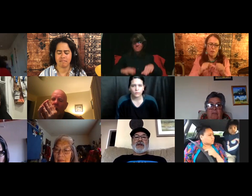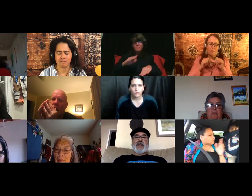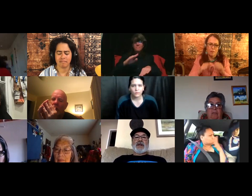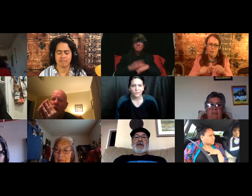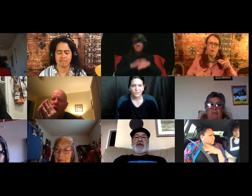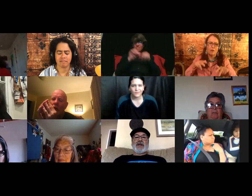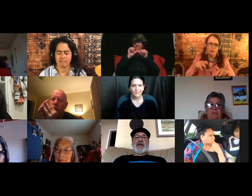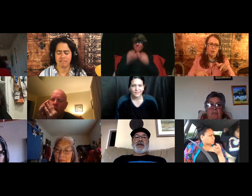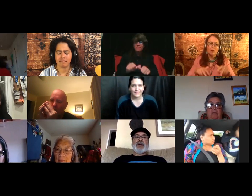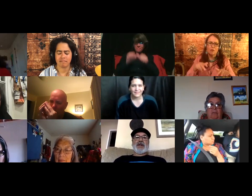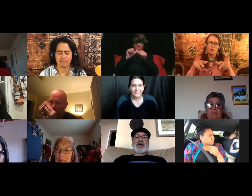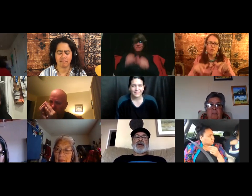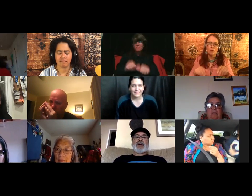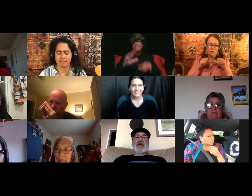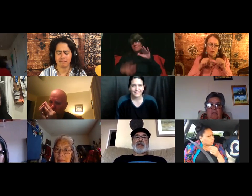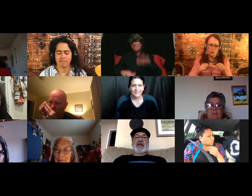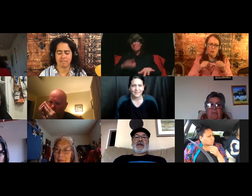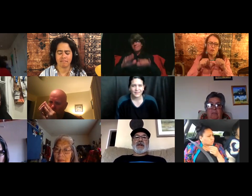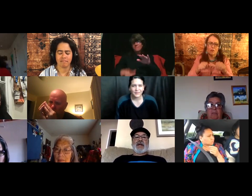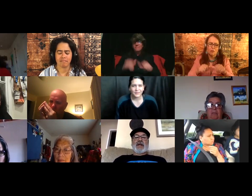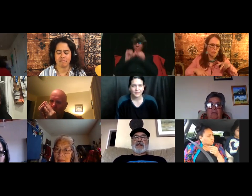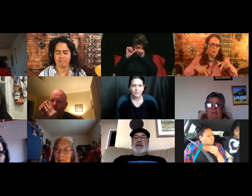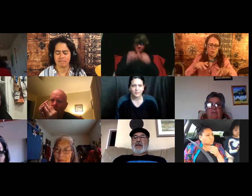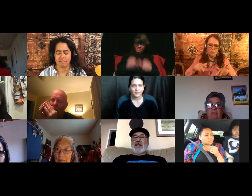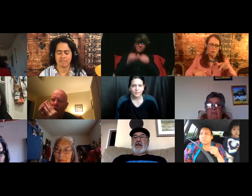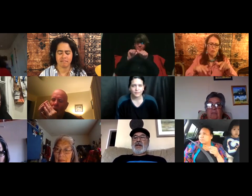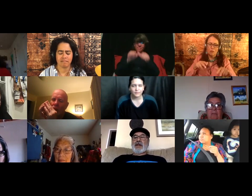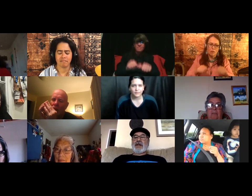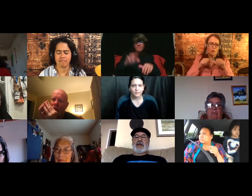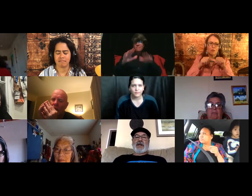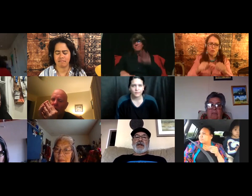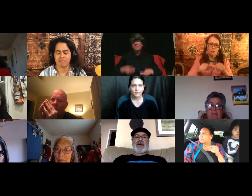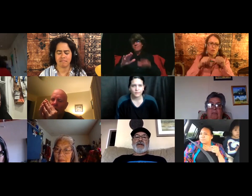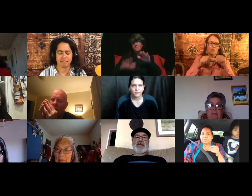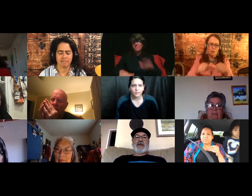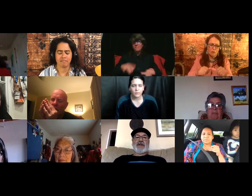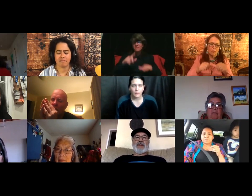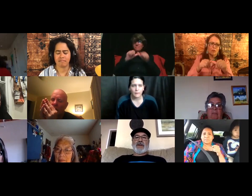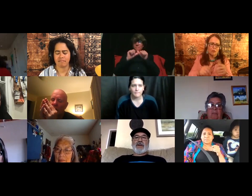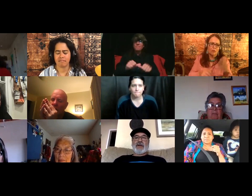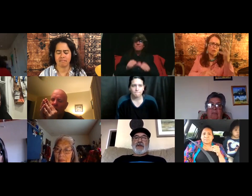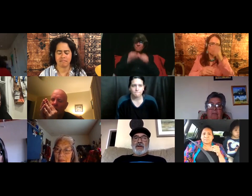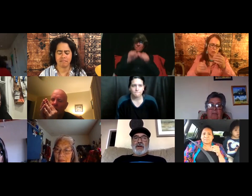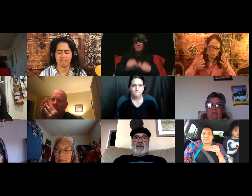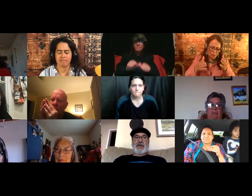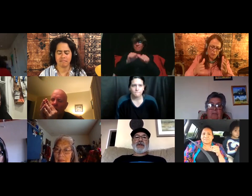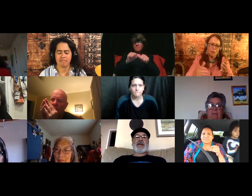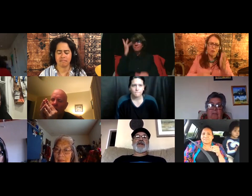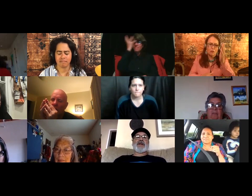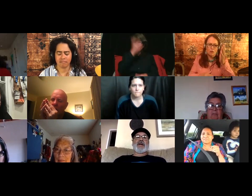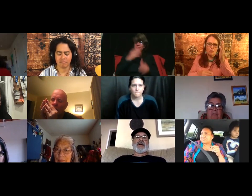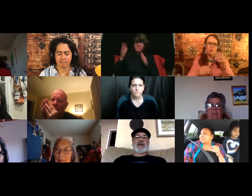shanga, she na shanga, she na shanga, hujon oko ako